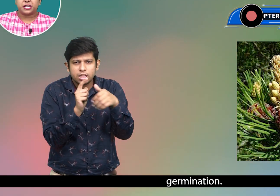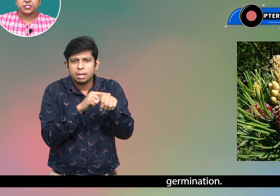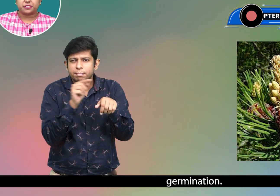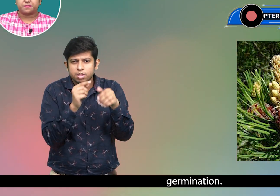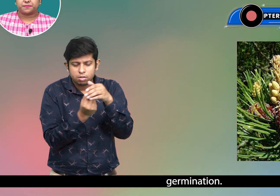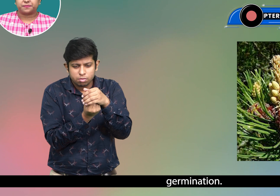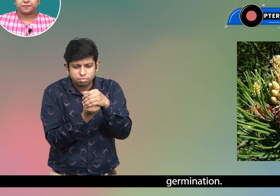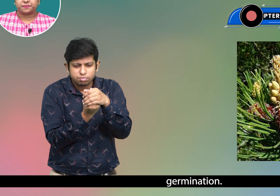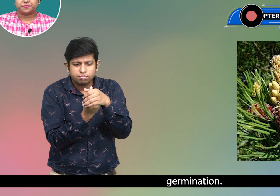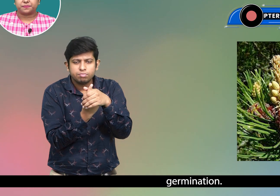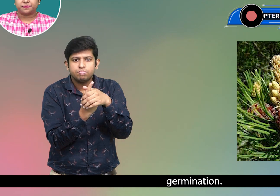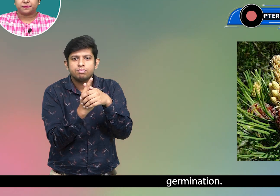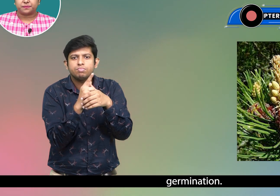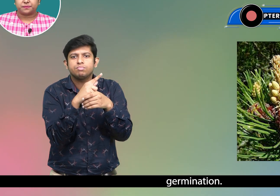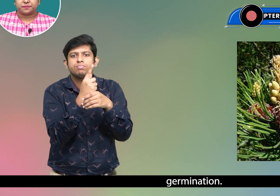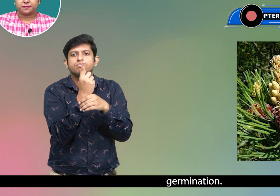germination.